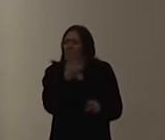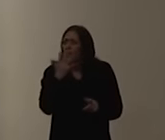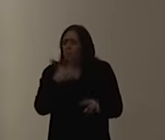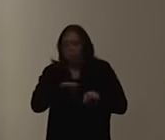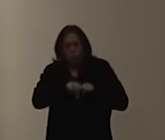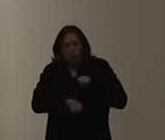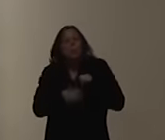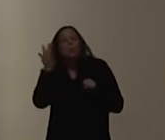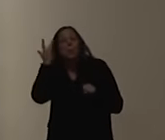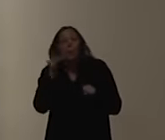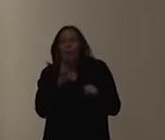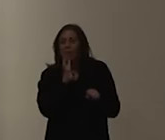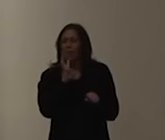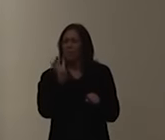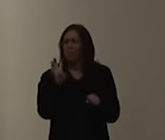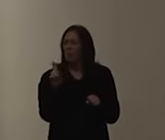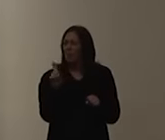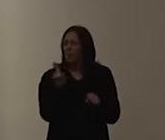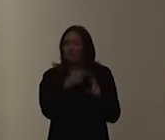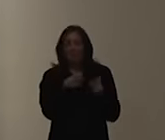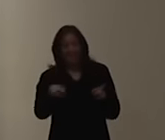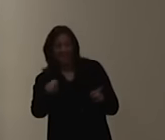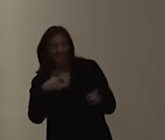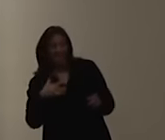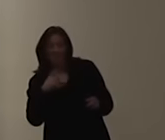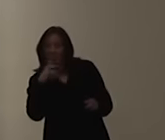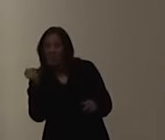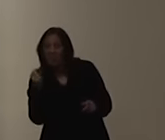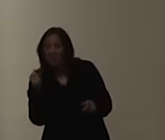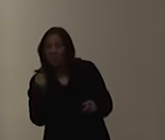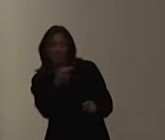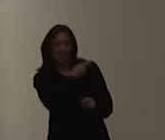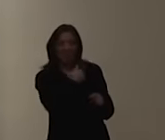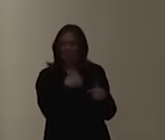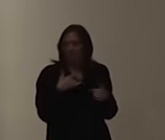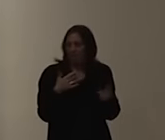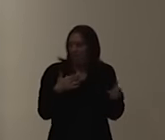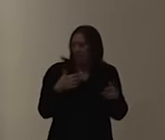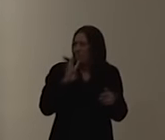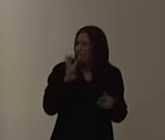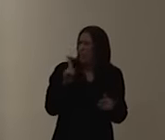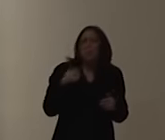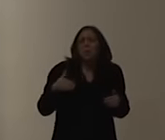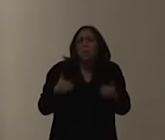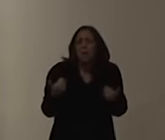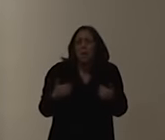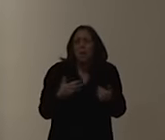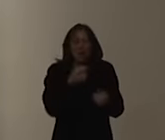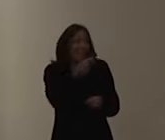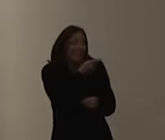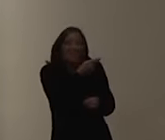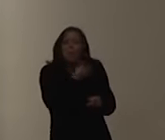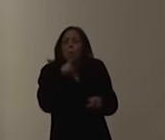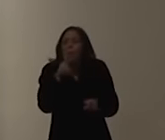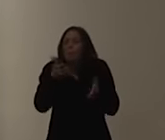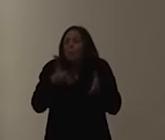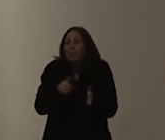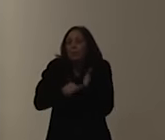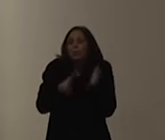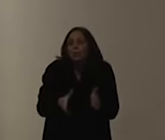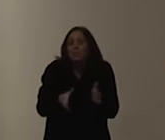young to me. He's one of the only surgeons left, you know? And the other guy, Humar Khan, even